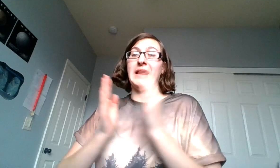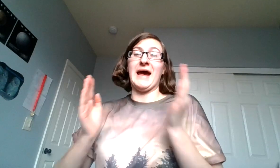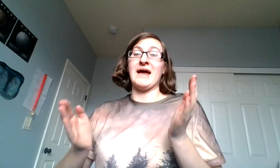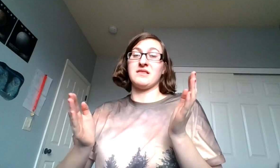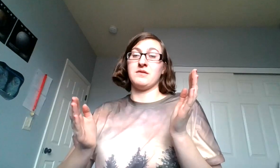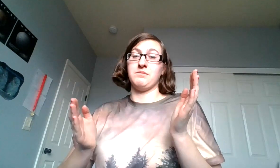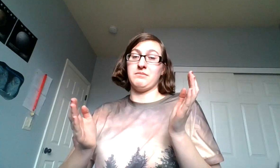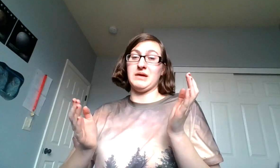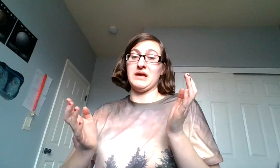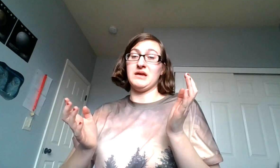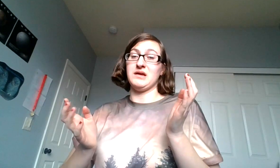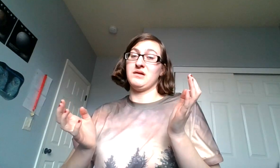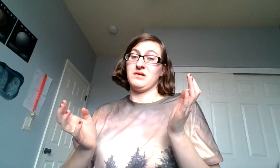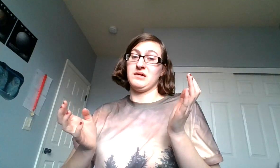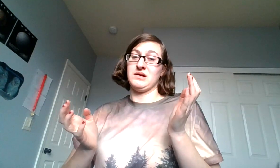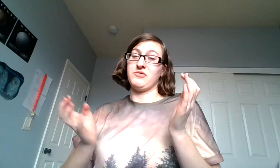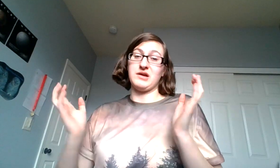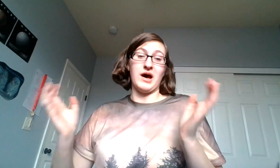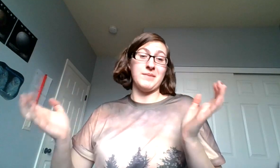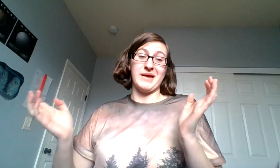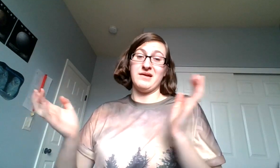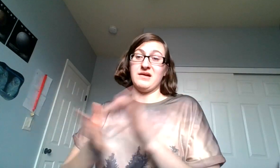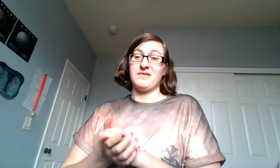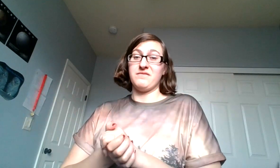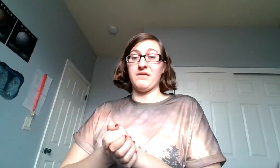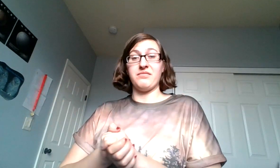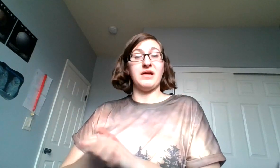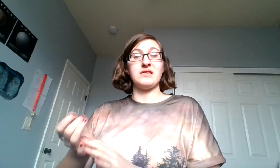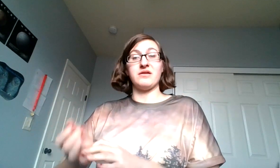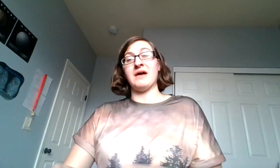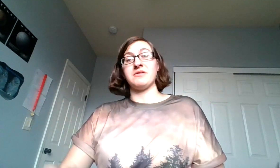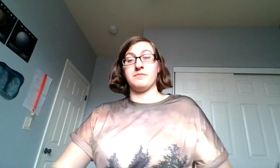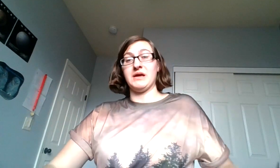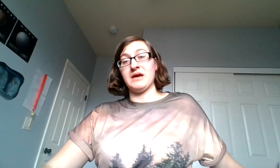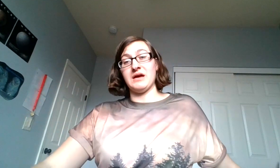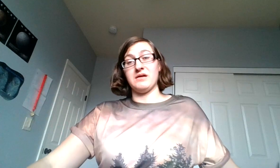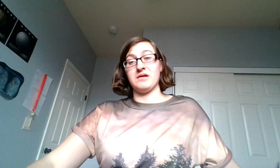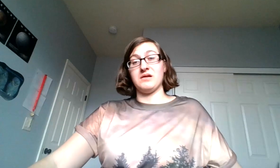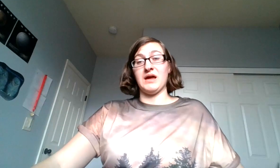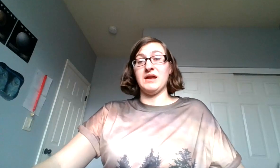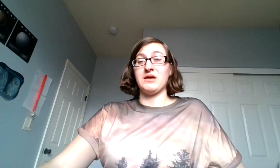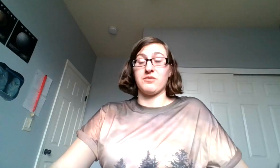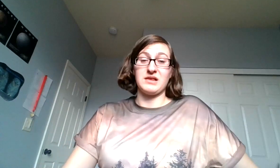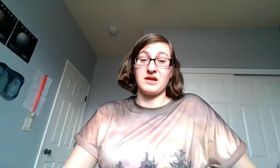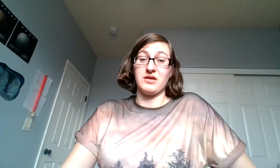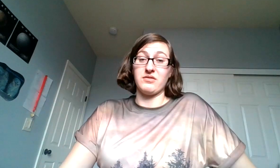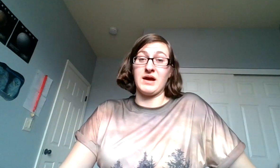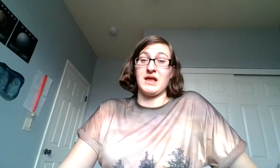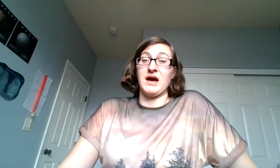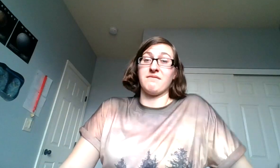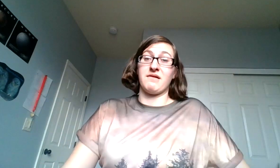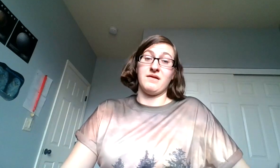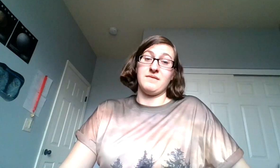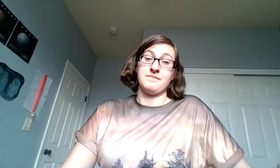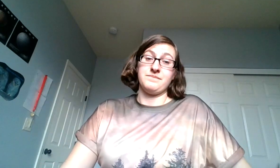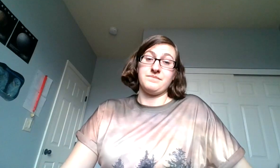ask me please comment. Feel free to ask me any question you guys have. It's up